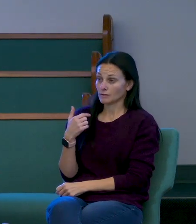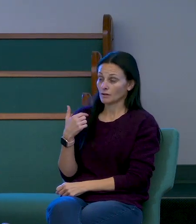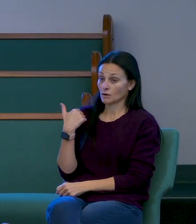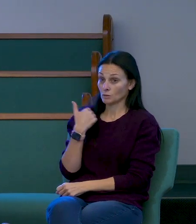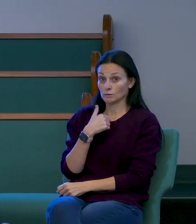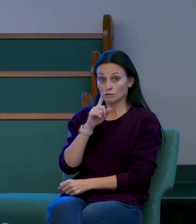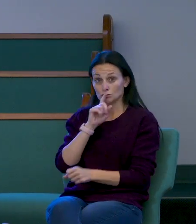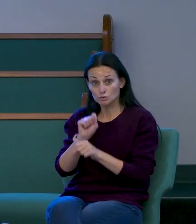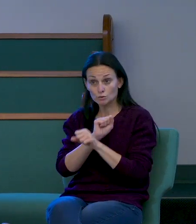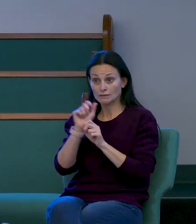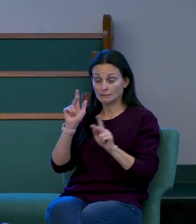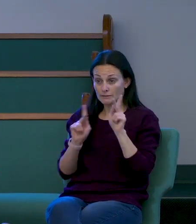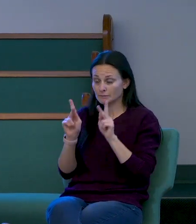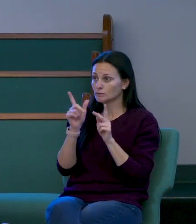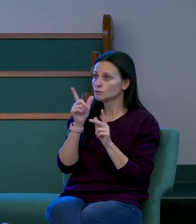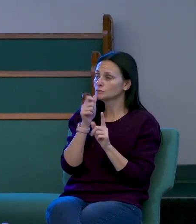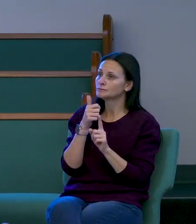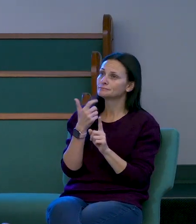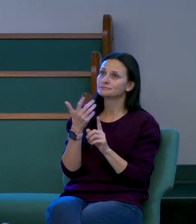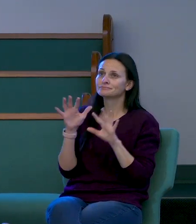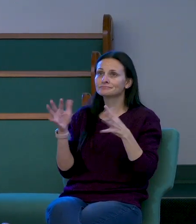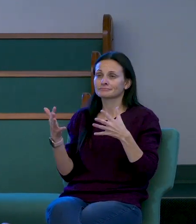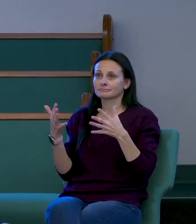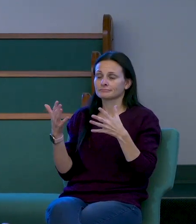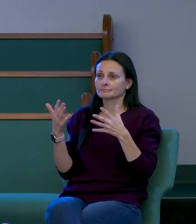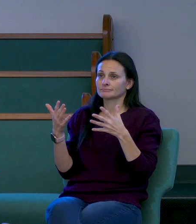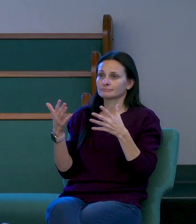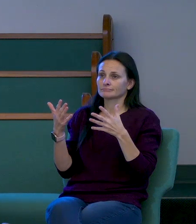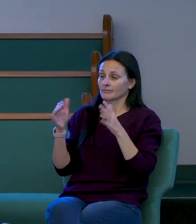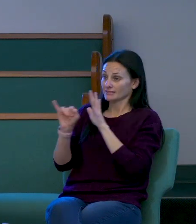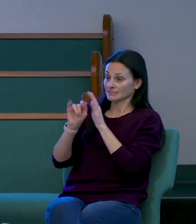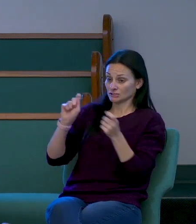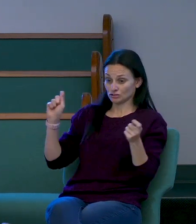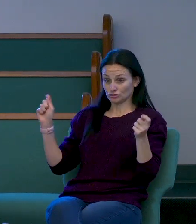Are we truly a people who have made an identity shift?